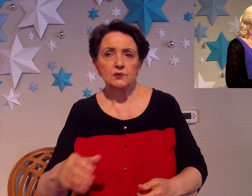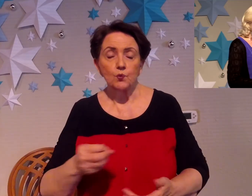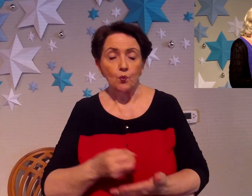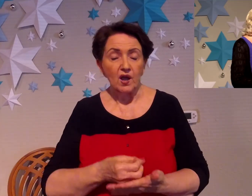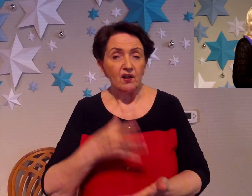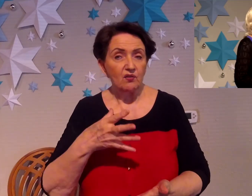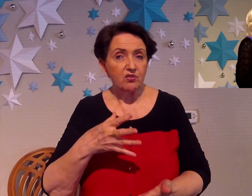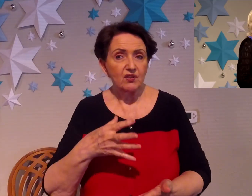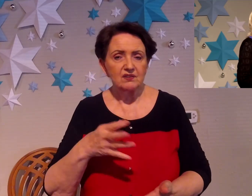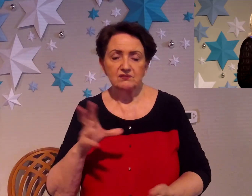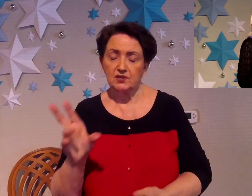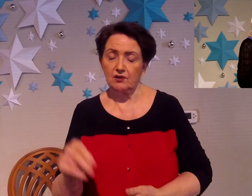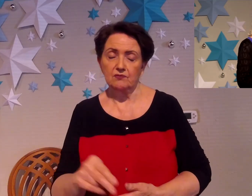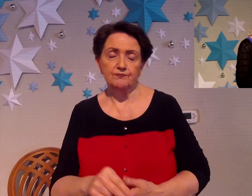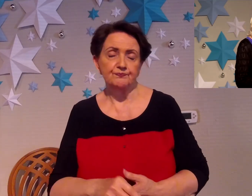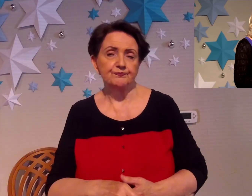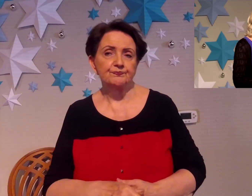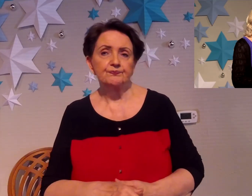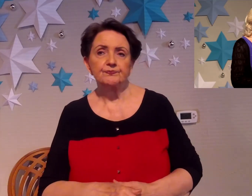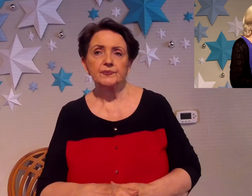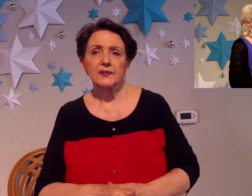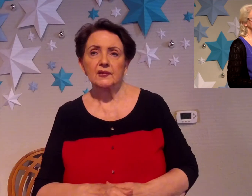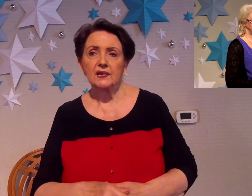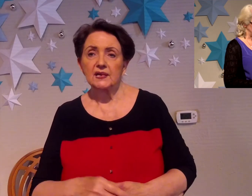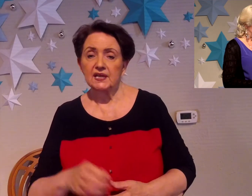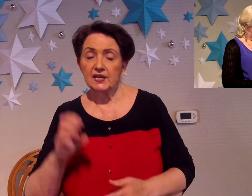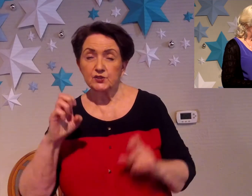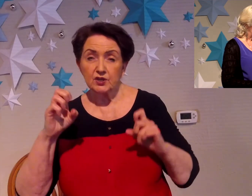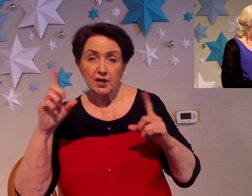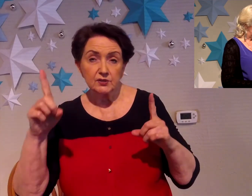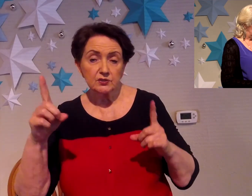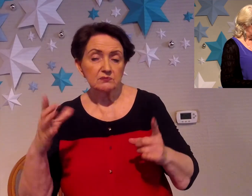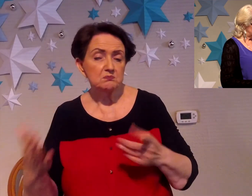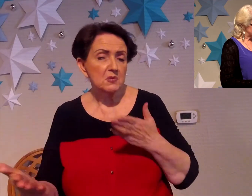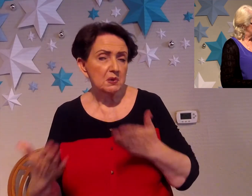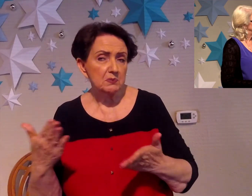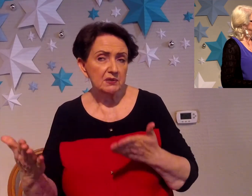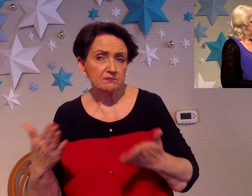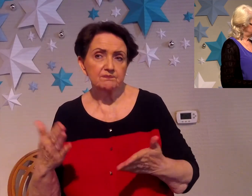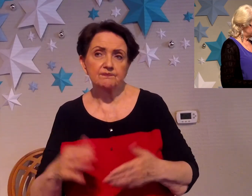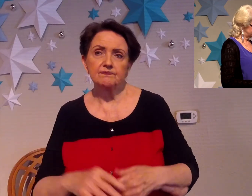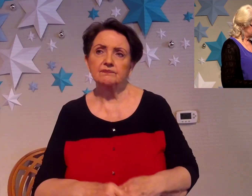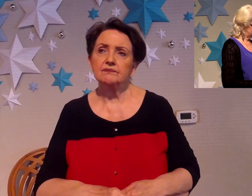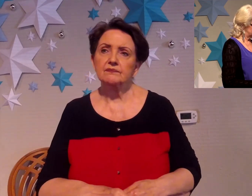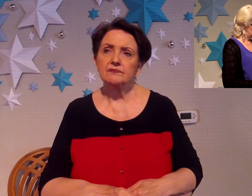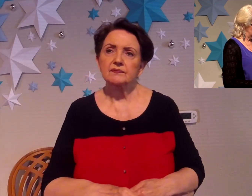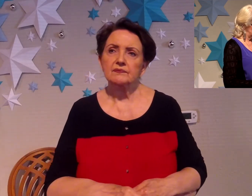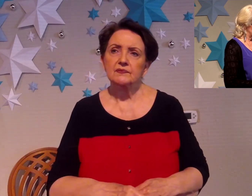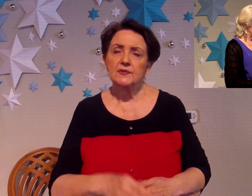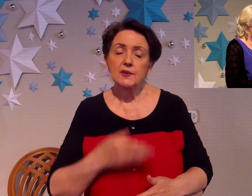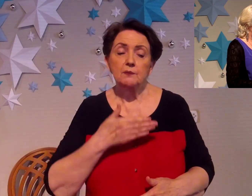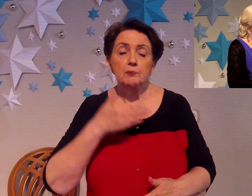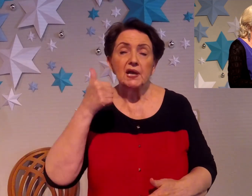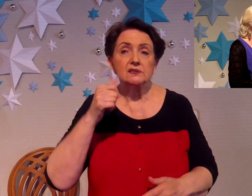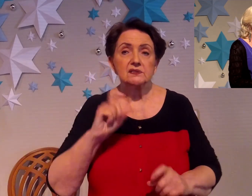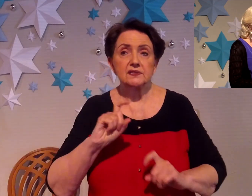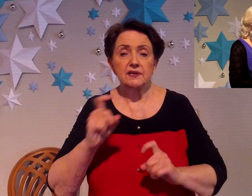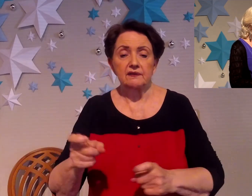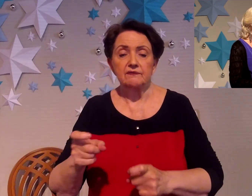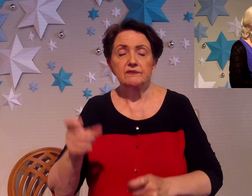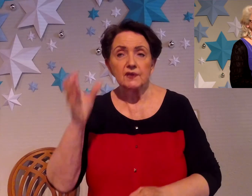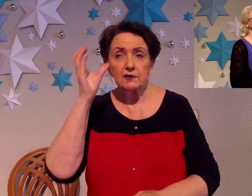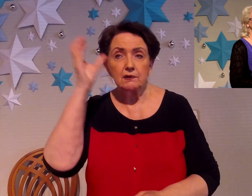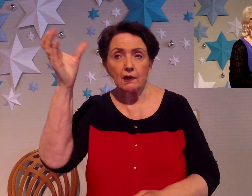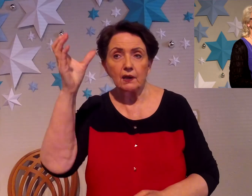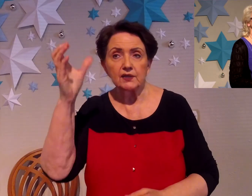Wealth? Probably not. A fine education? Maybe. Is not the finest gift a knowledge of what it is to live